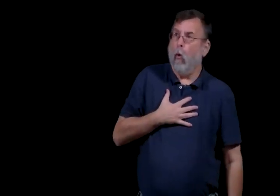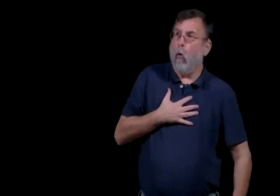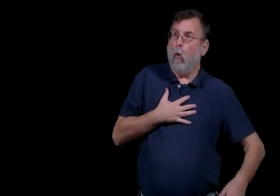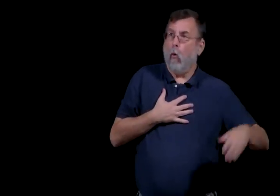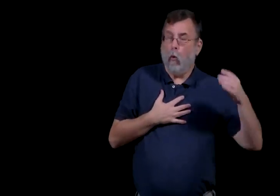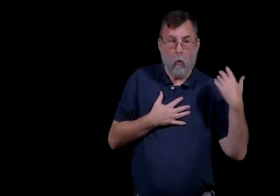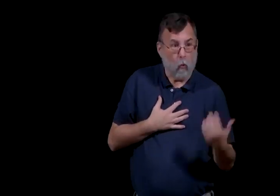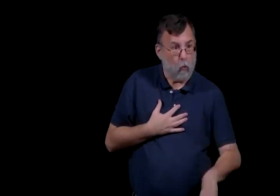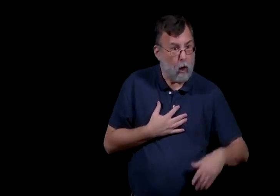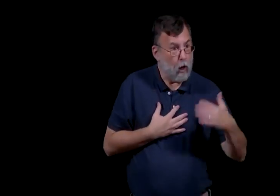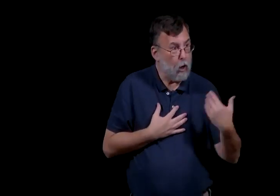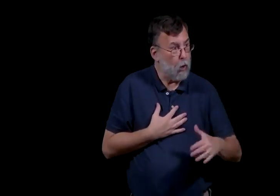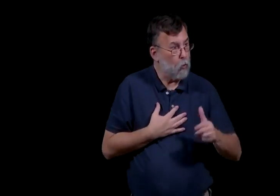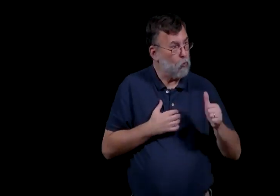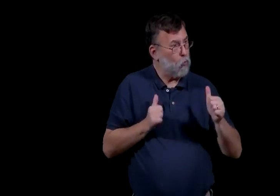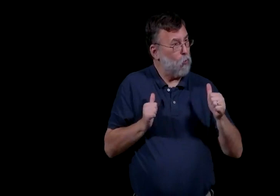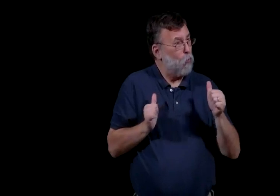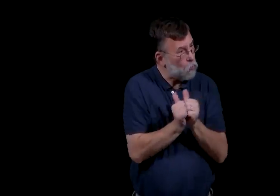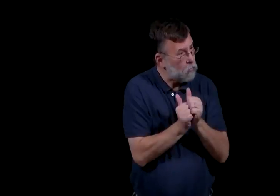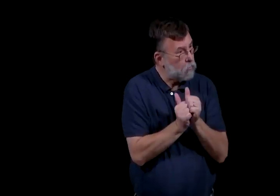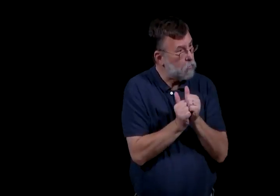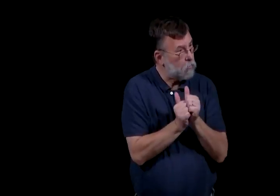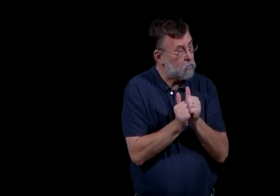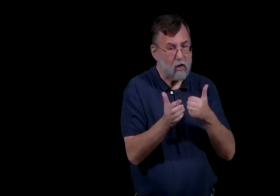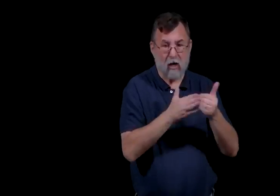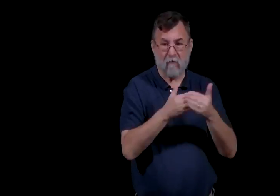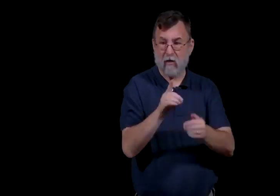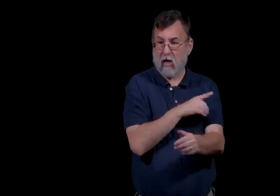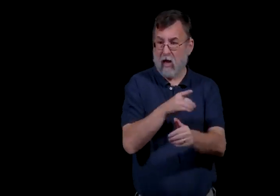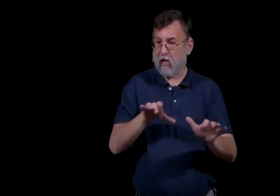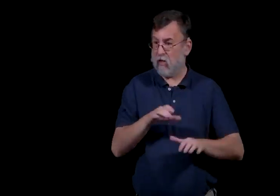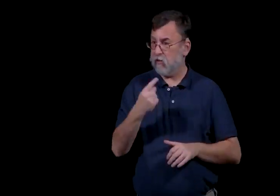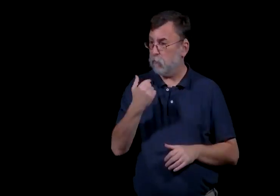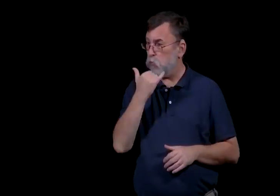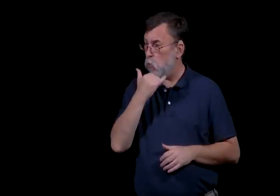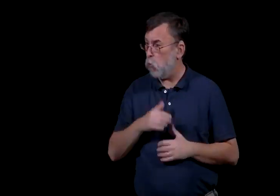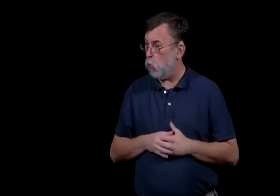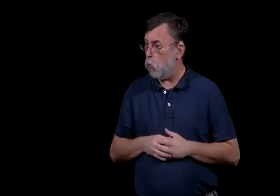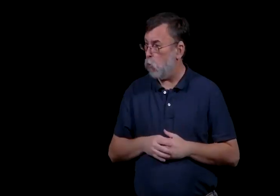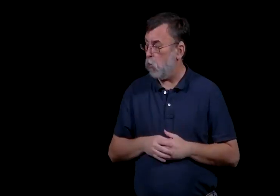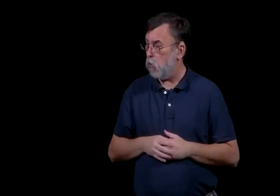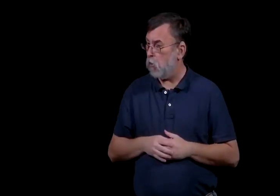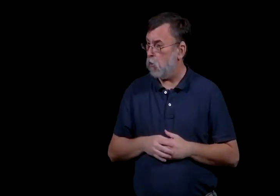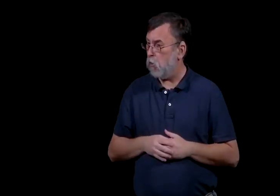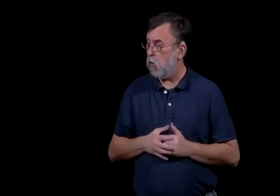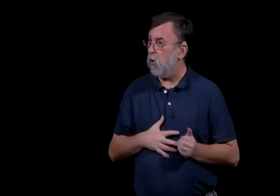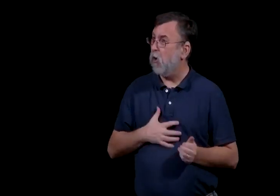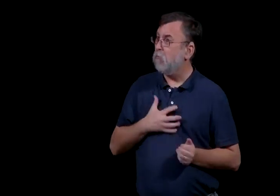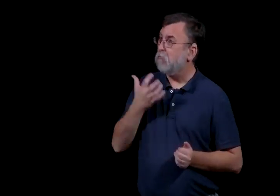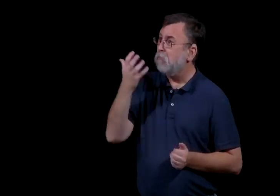And that's why David said, wow, he's with me. Even when David, he